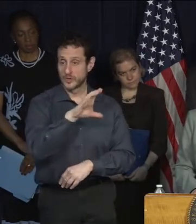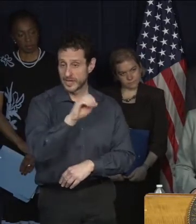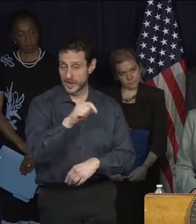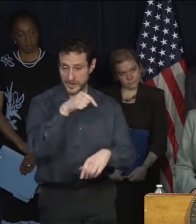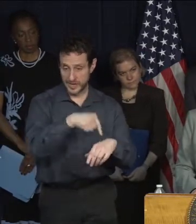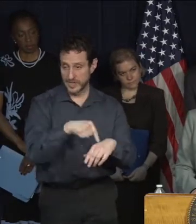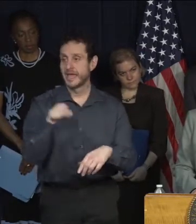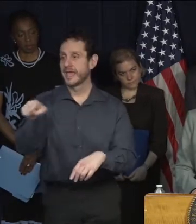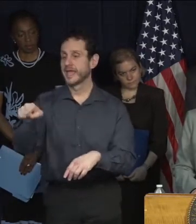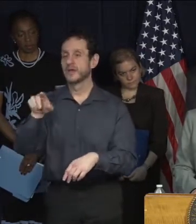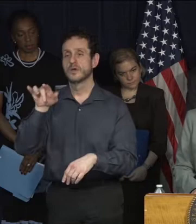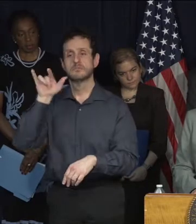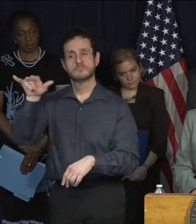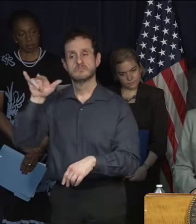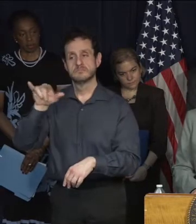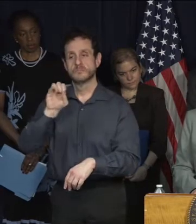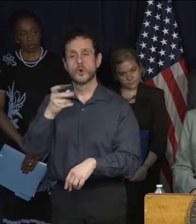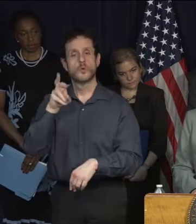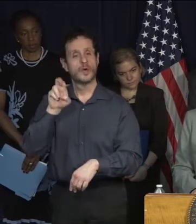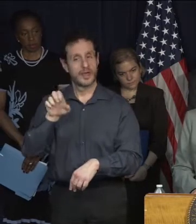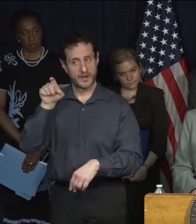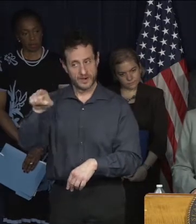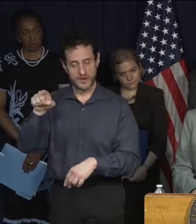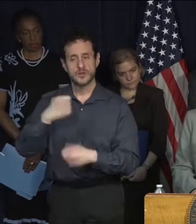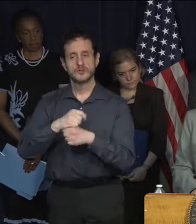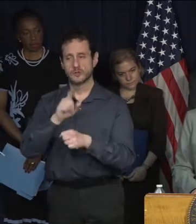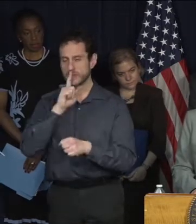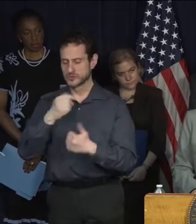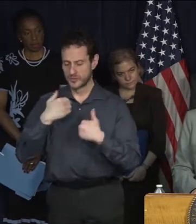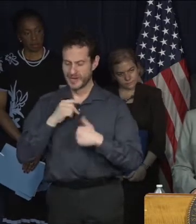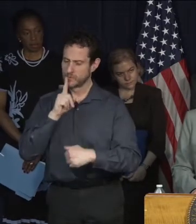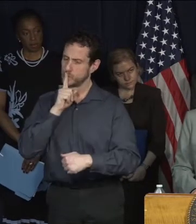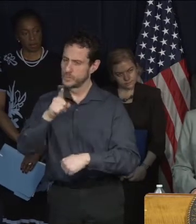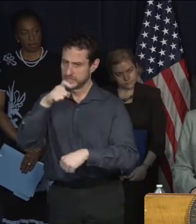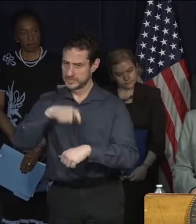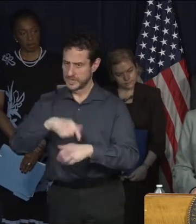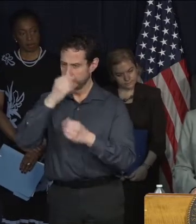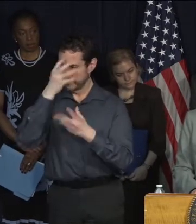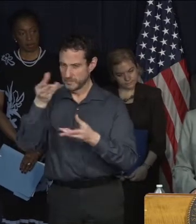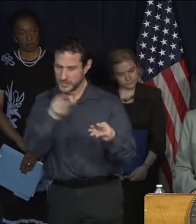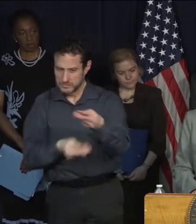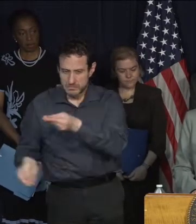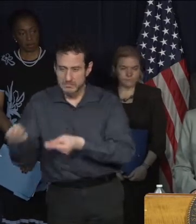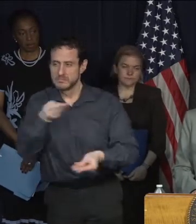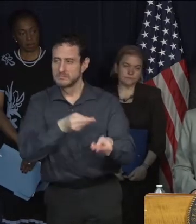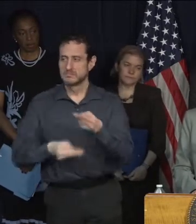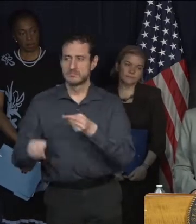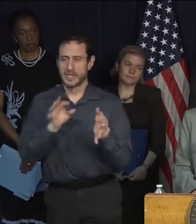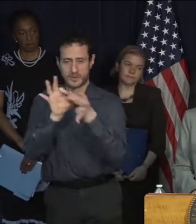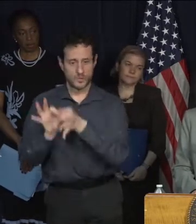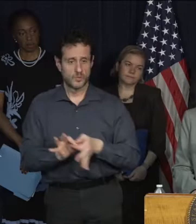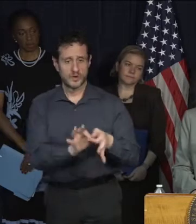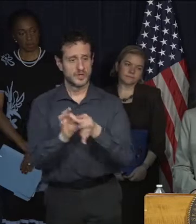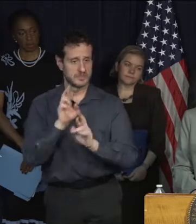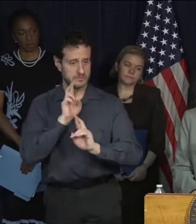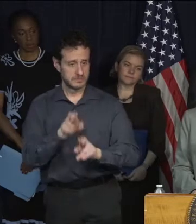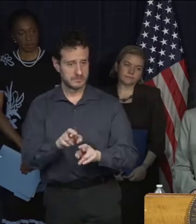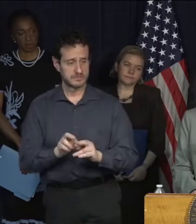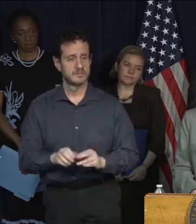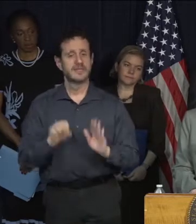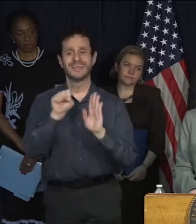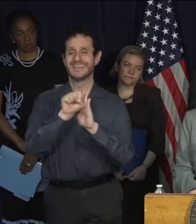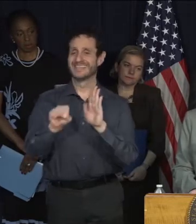O'Hare National Airport to ensure real-time information sharing and coordination response. A state